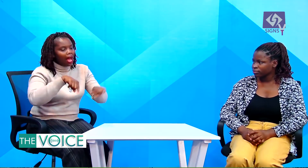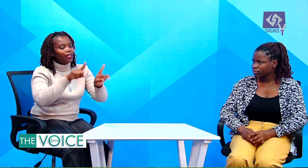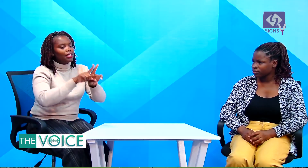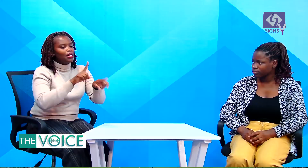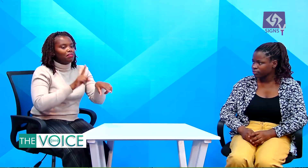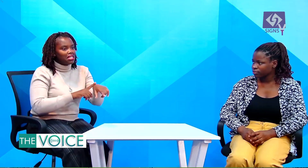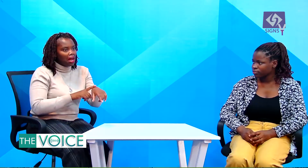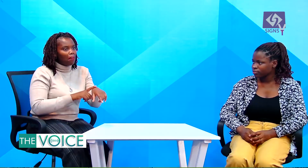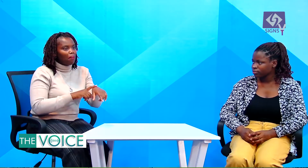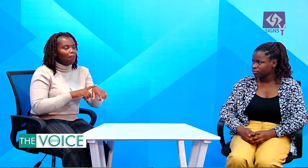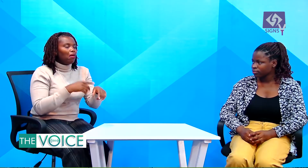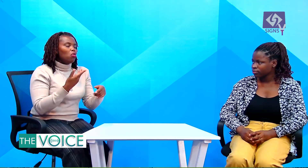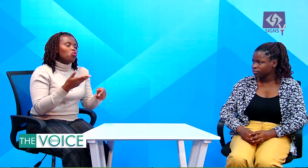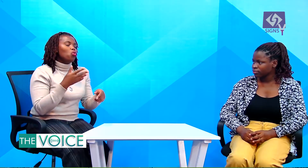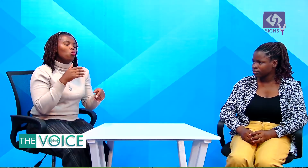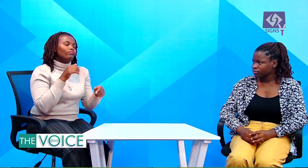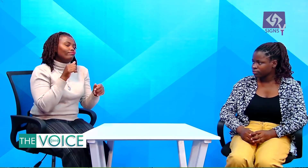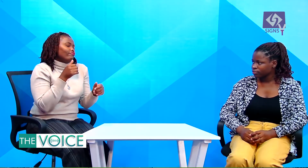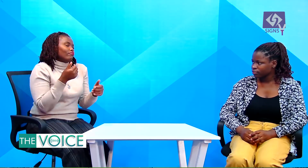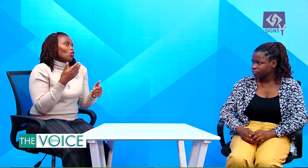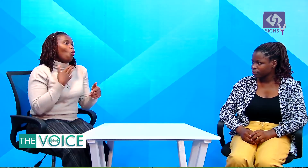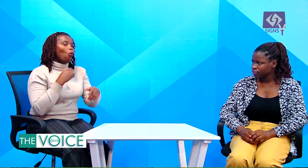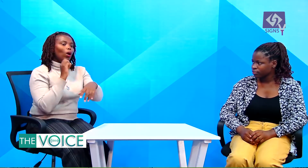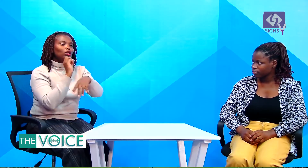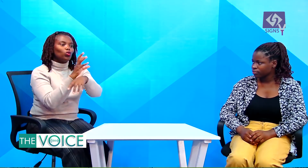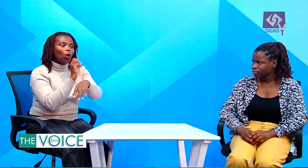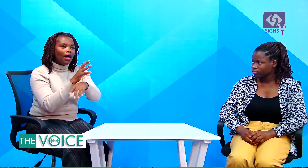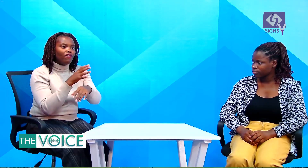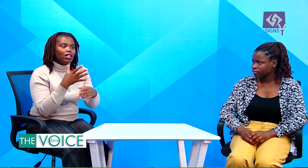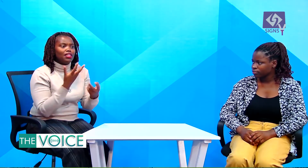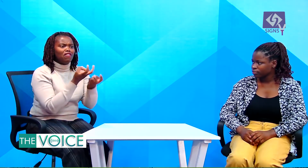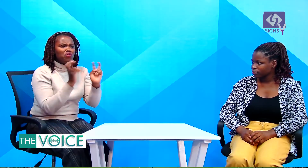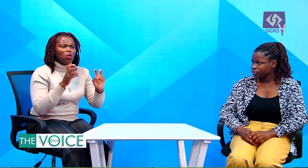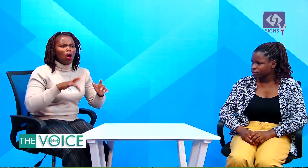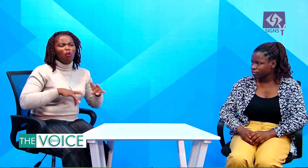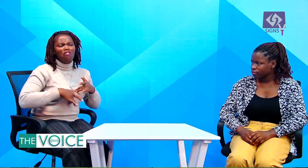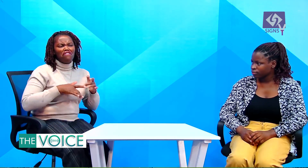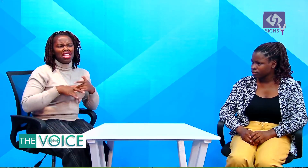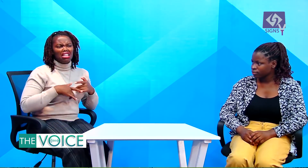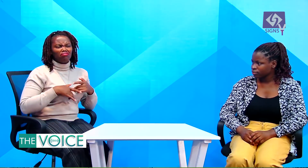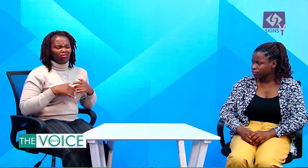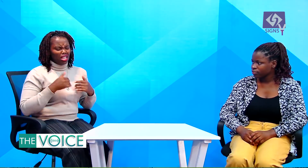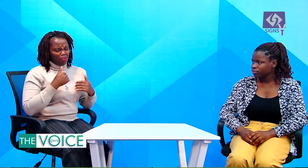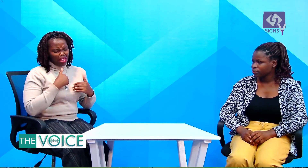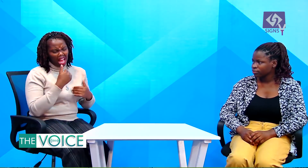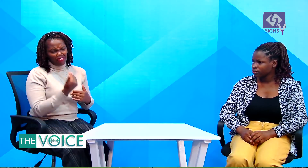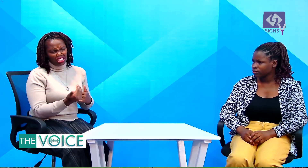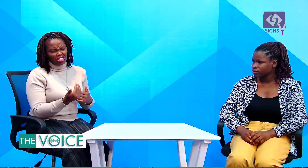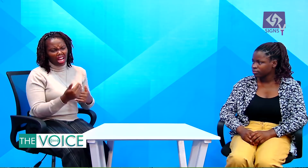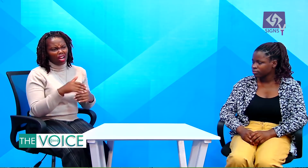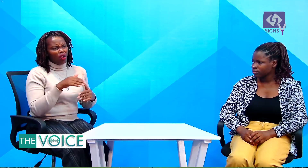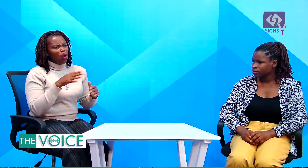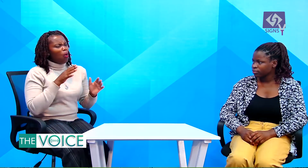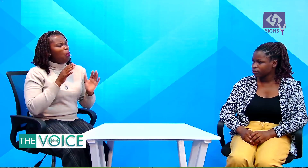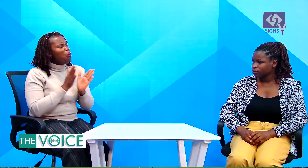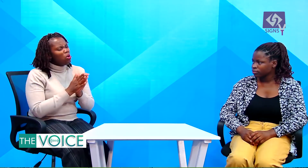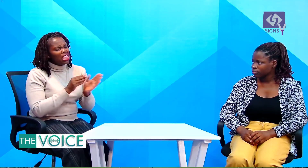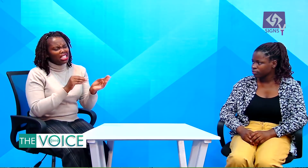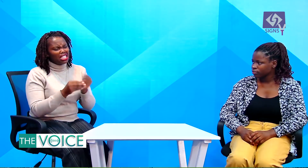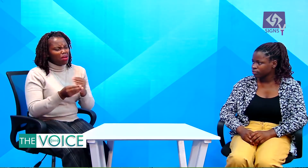that you would request the government to do, or what actions do you want the government to do? And also, can you advise the viewers